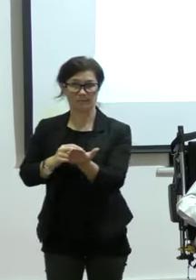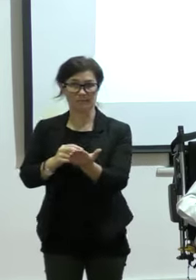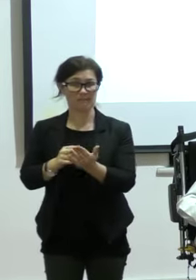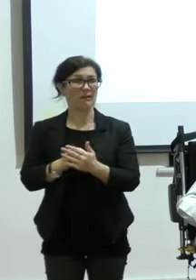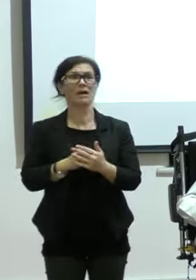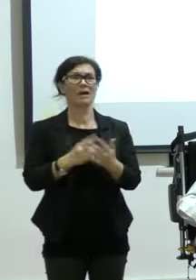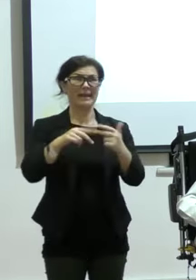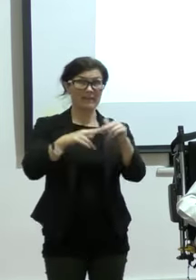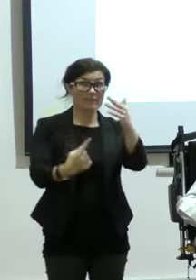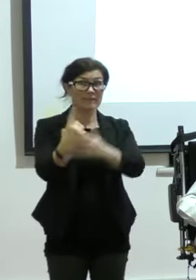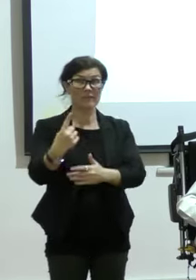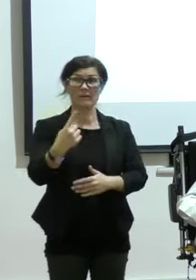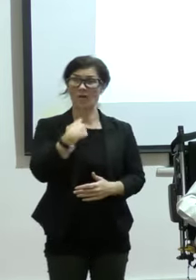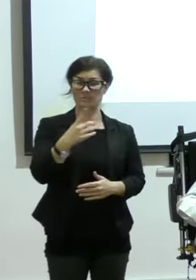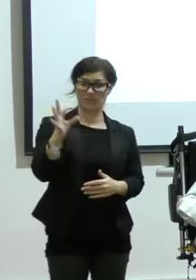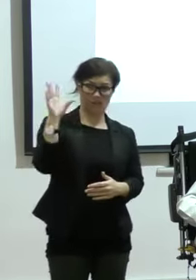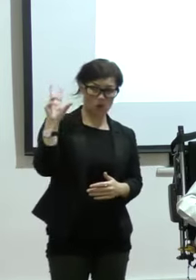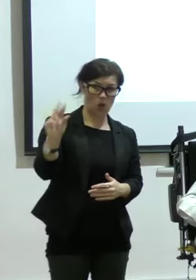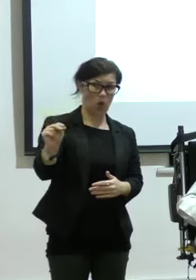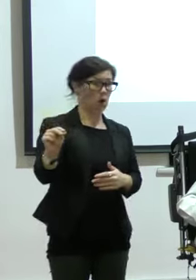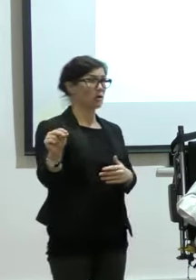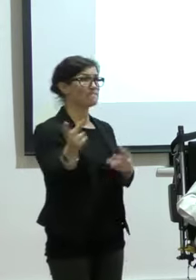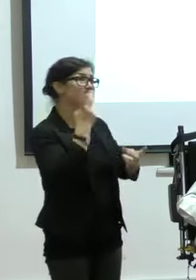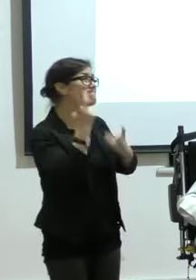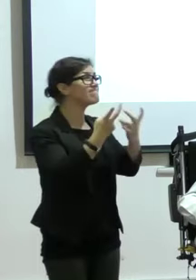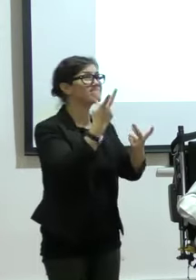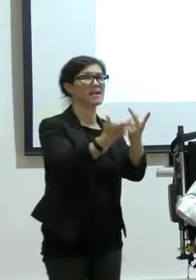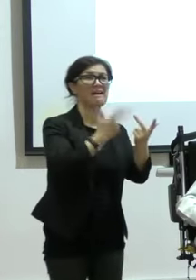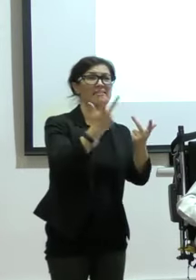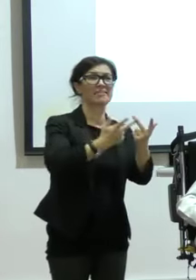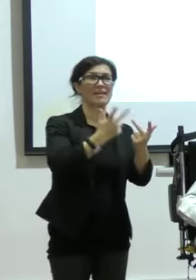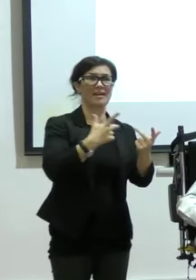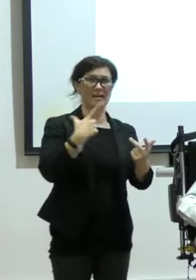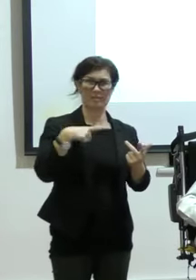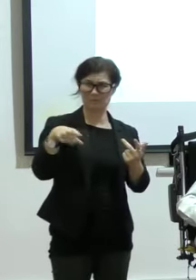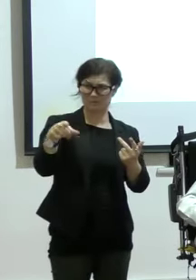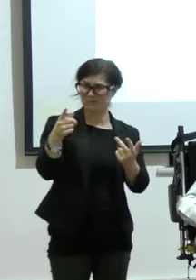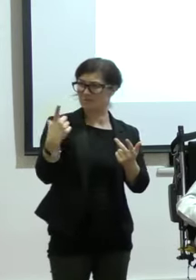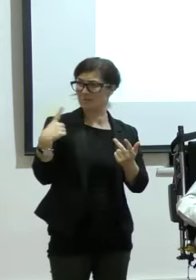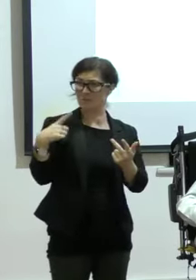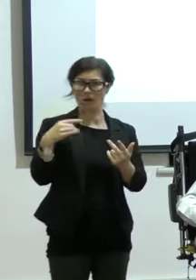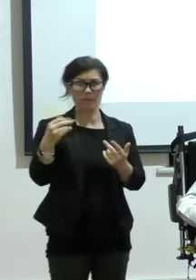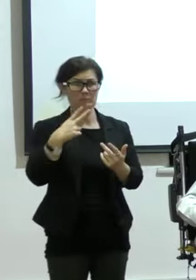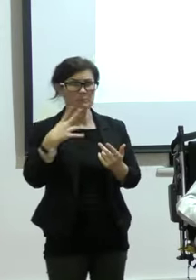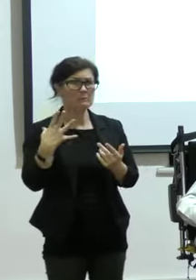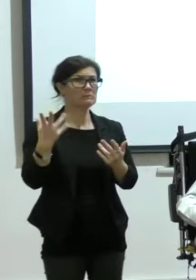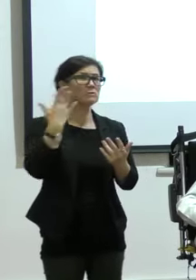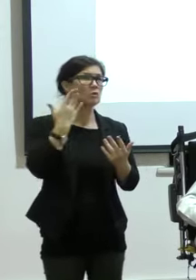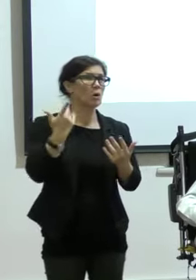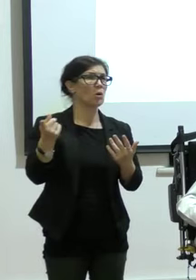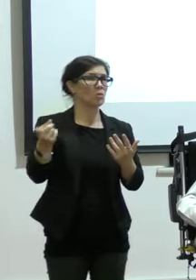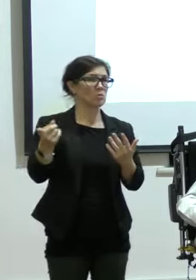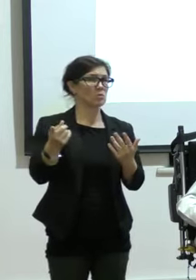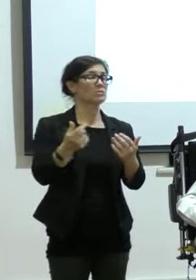consider going somewhere else, because you don't have to worry about that. You don't have to use the same provider again and again with the NDIS. A